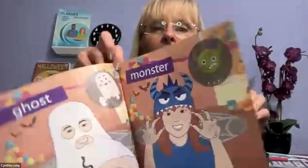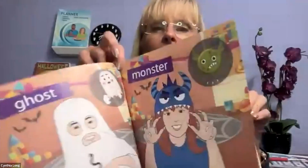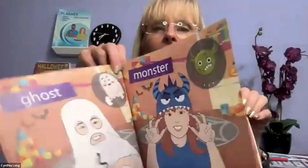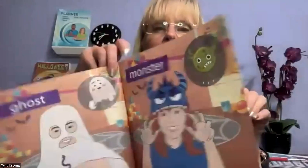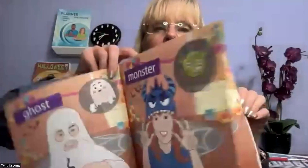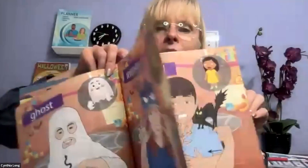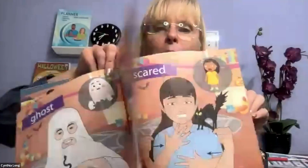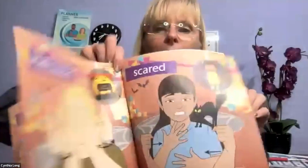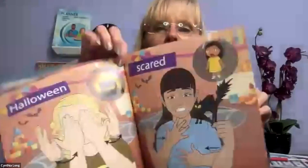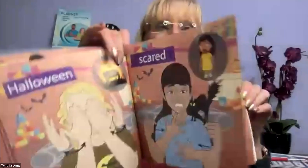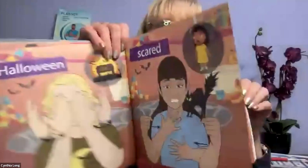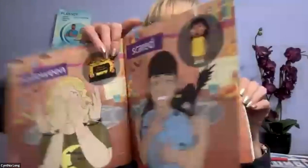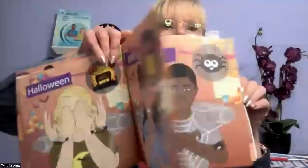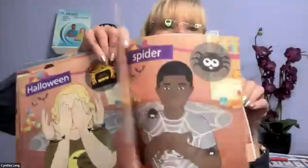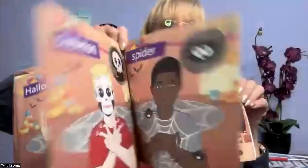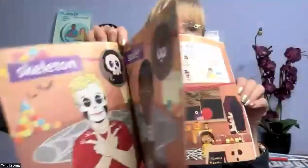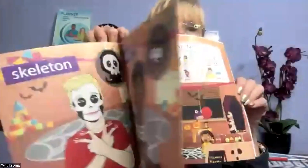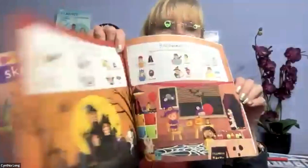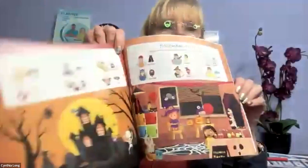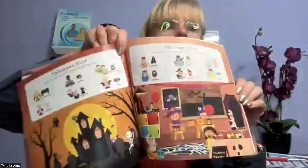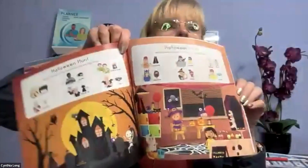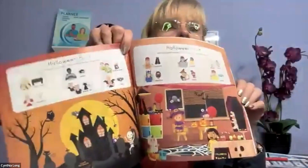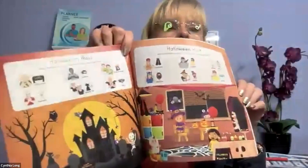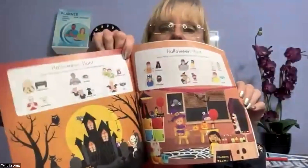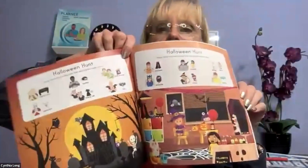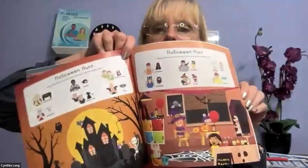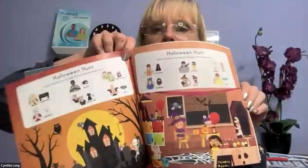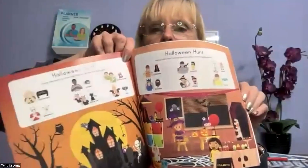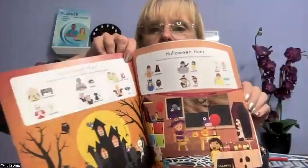and in the back, and there are games.